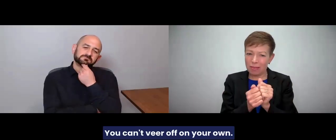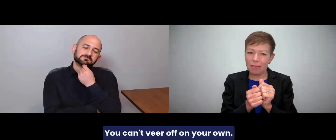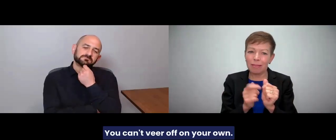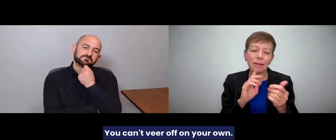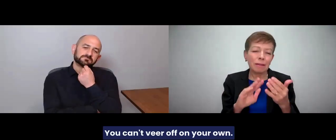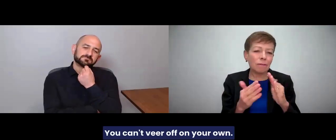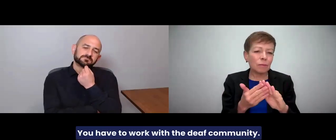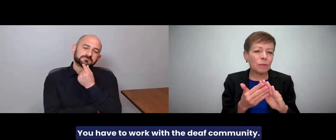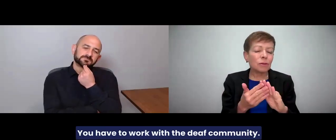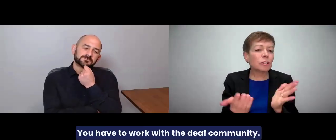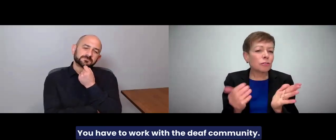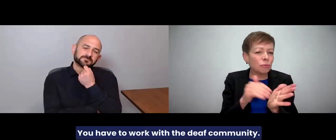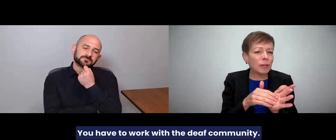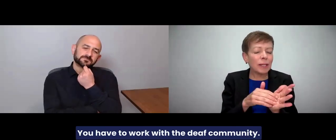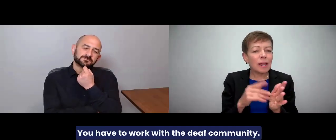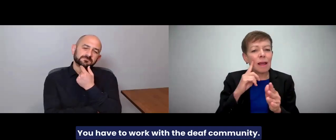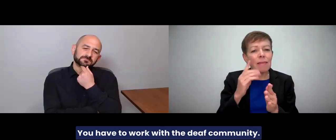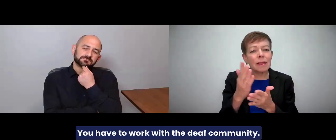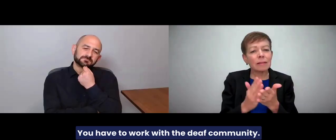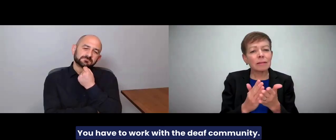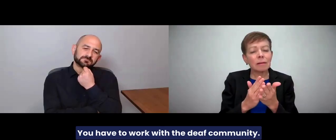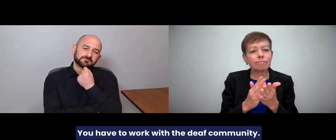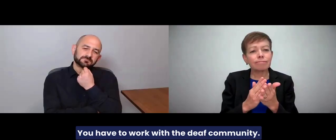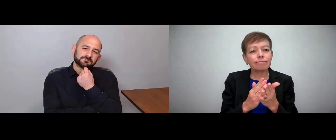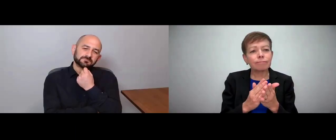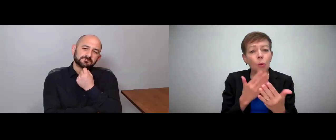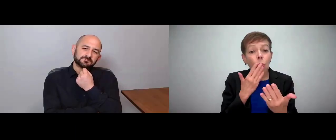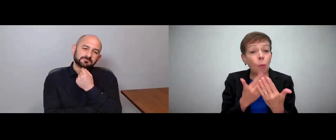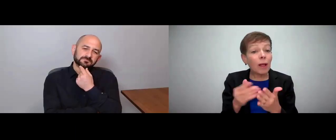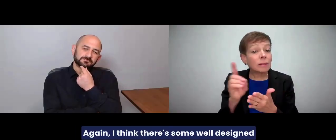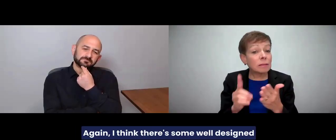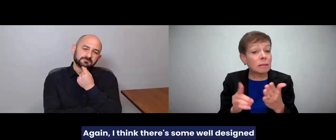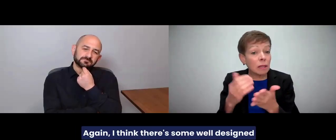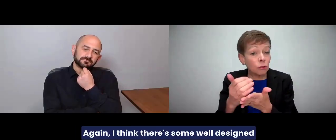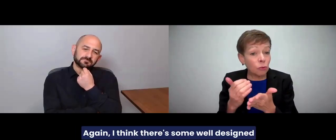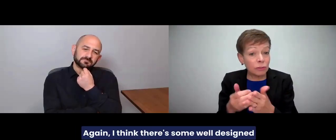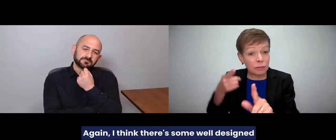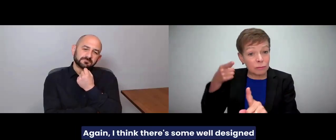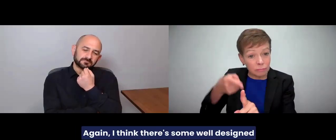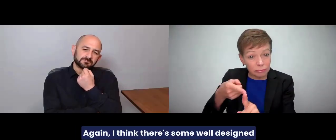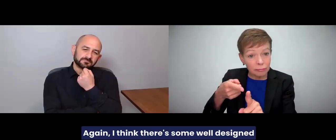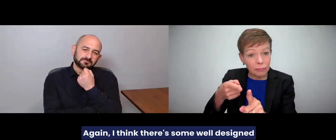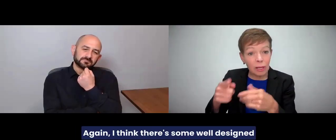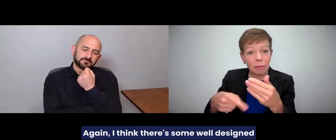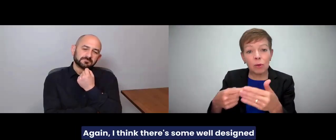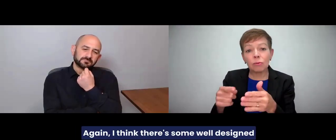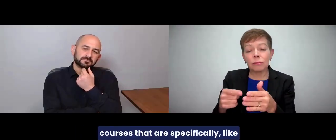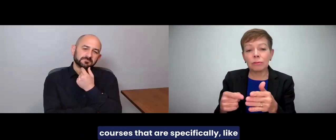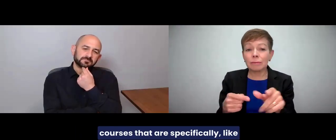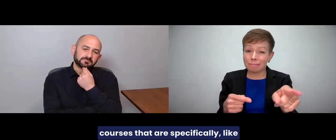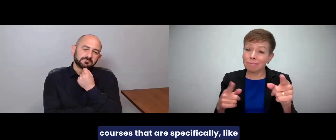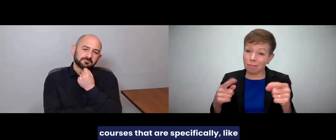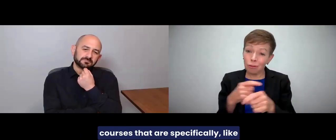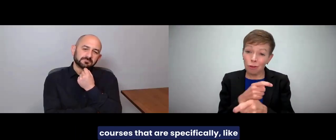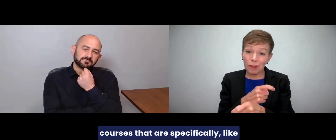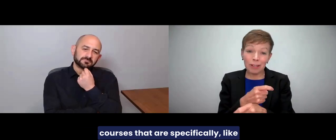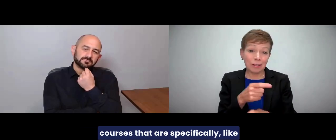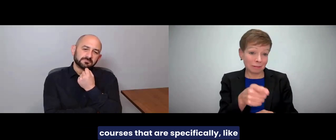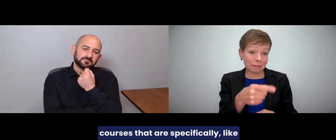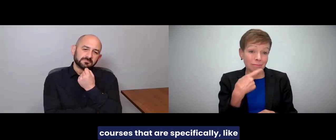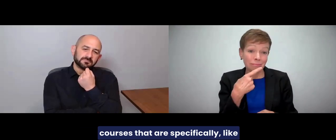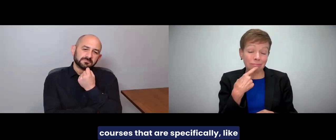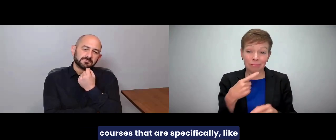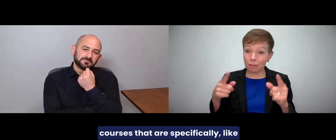veer off on your own. You have to work with the deaf community. Again, I think there's some well-designed courses